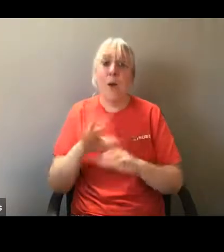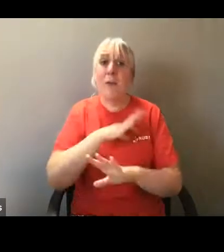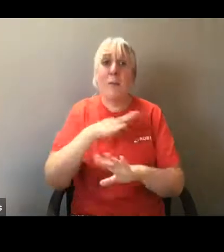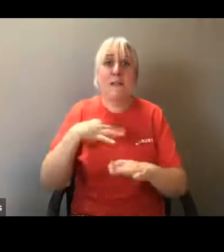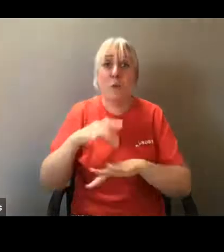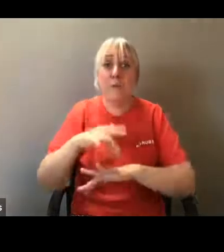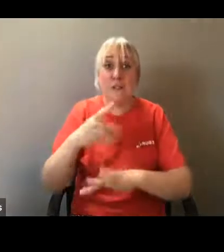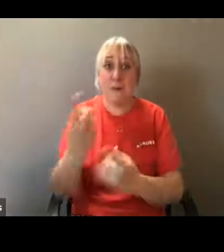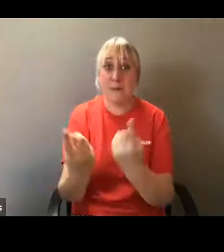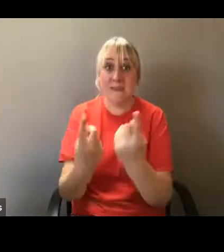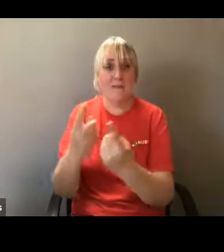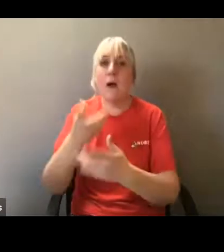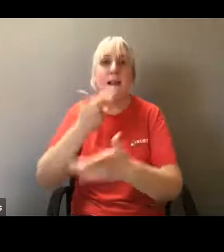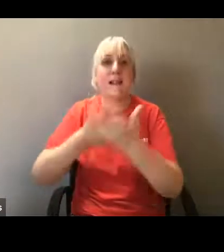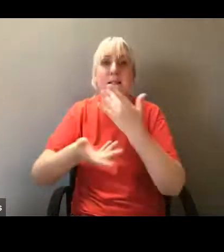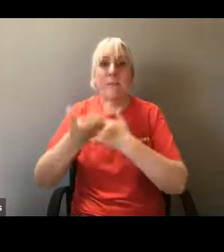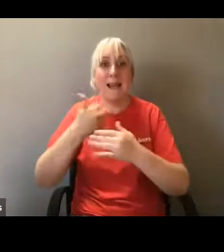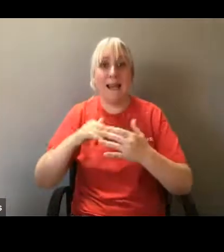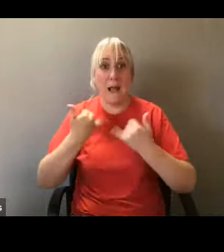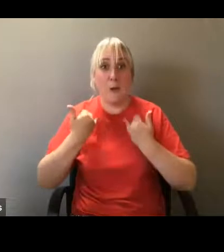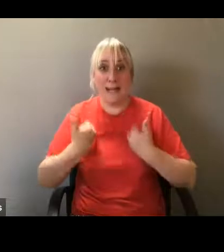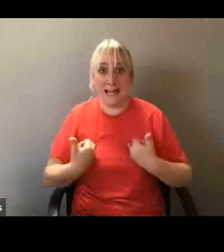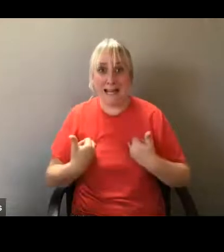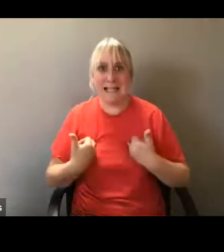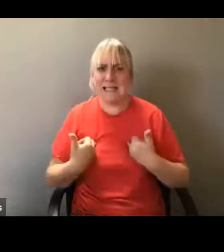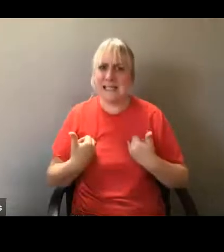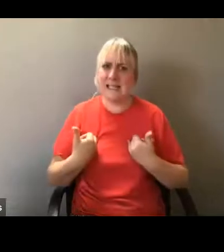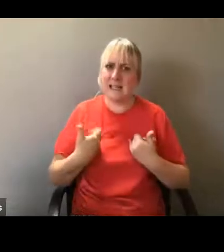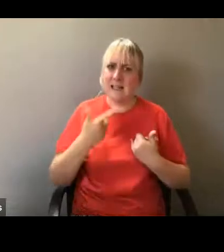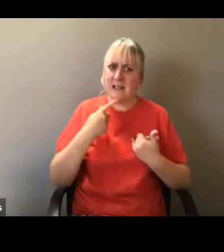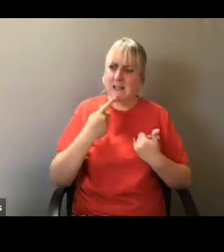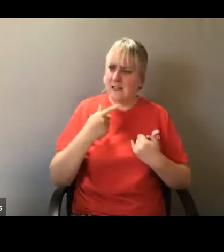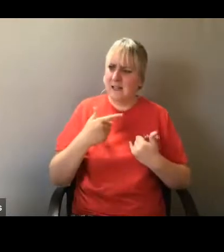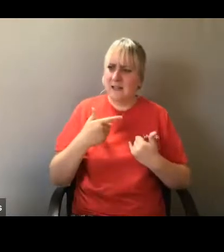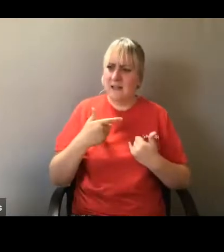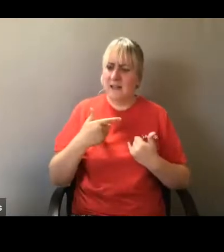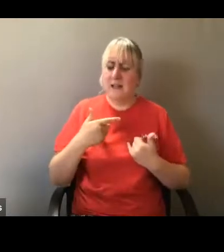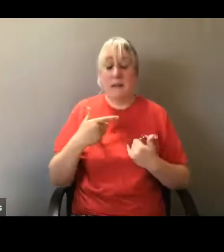diseases. It's really encapsulated in what Ellen talked about in terms of the